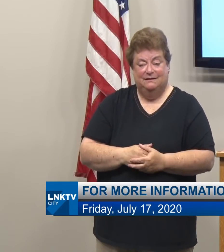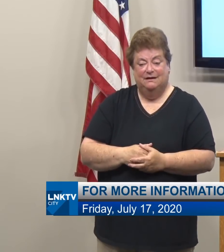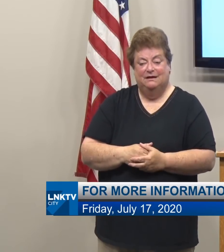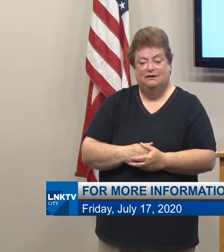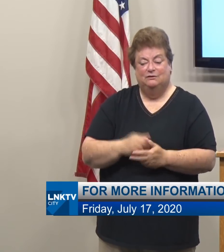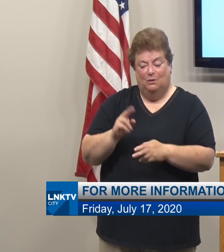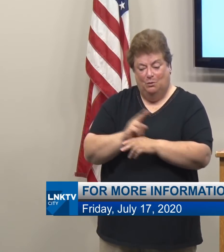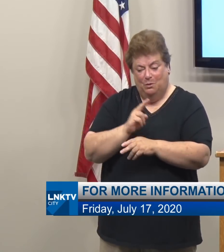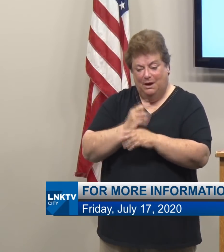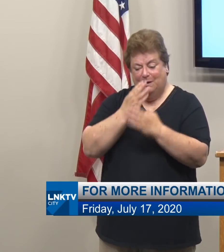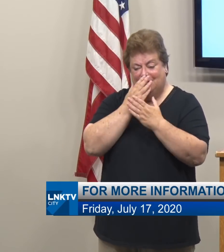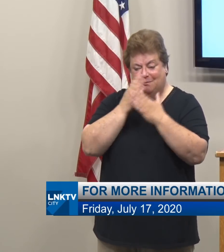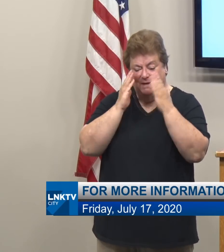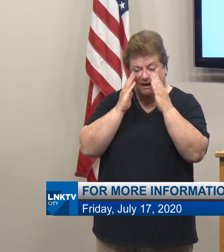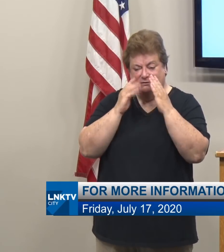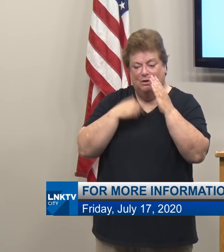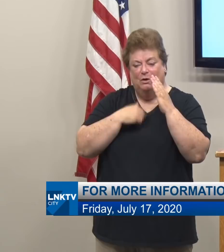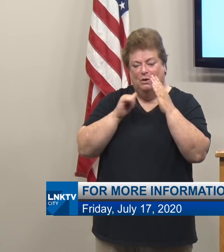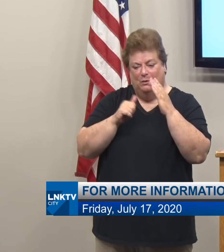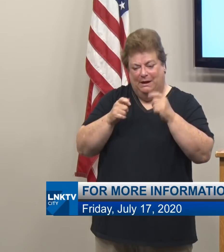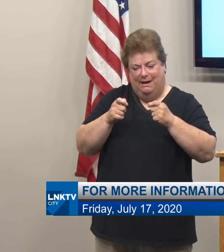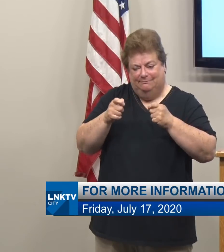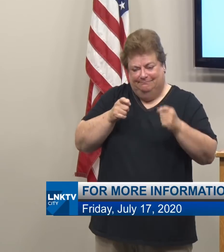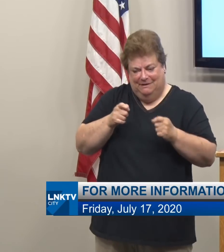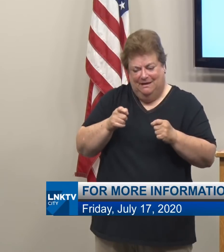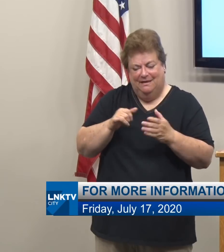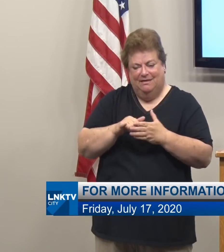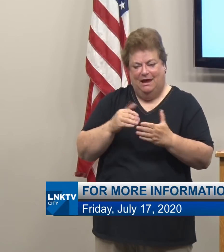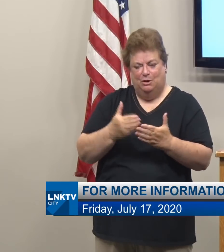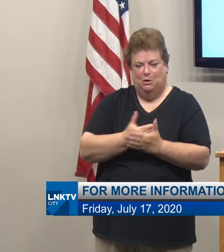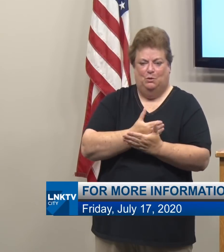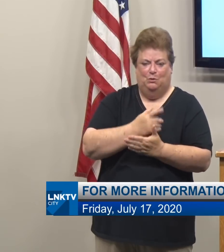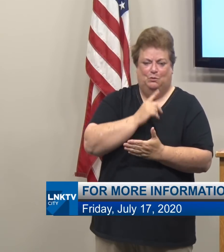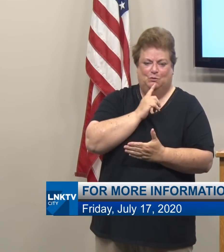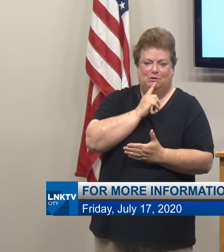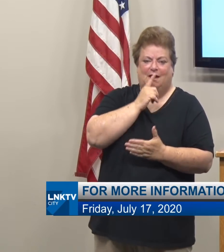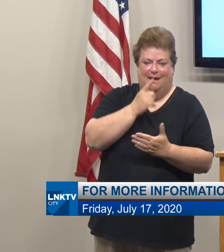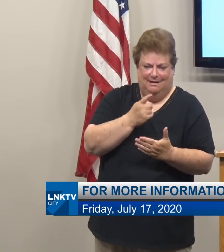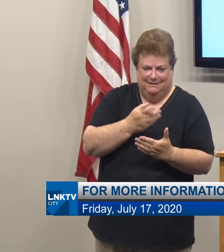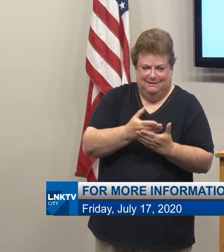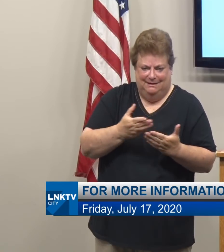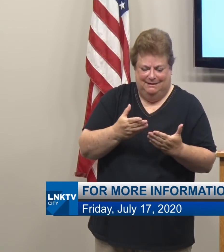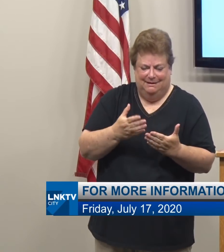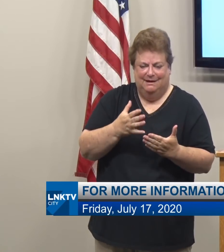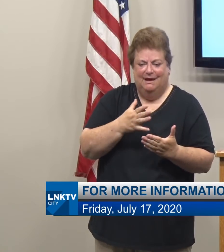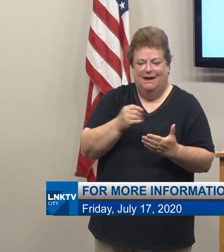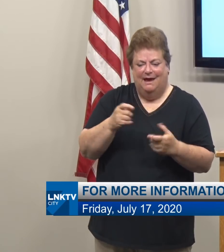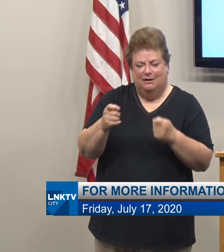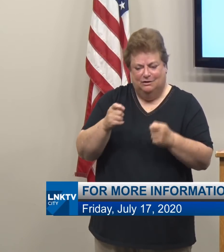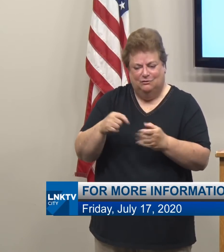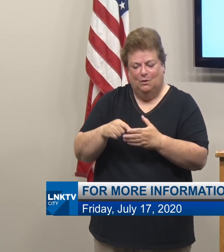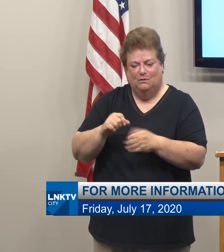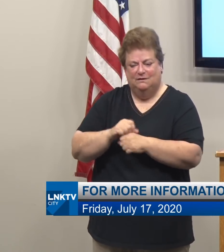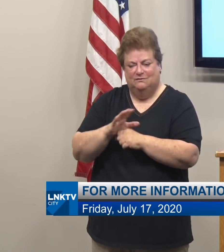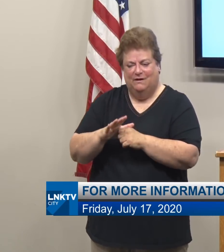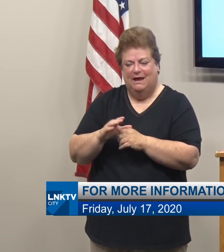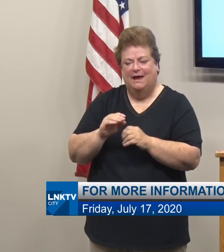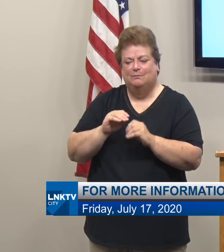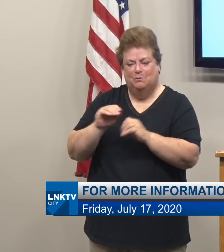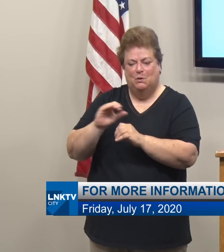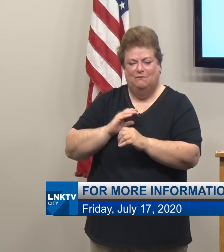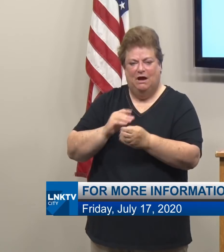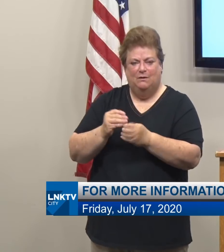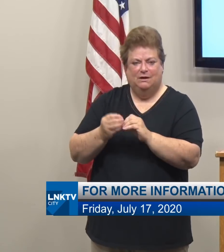help mitigate that new reality and get this virus under control and move our numbers in a more